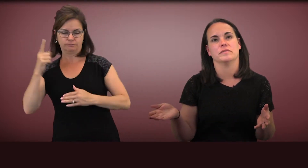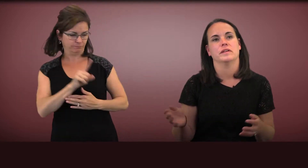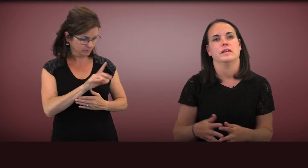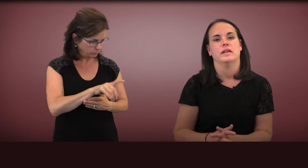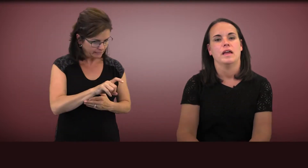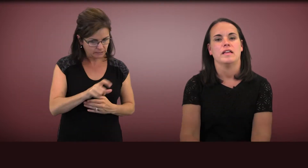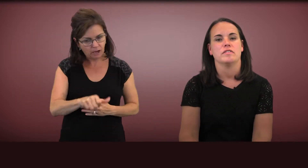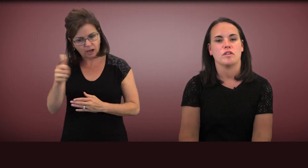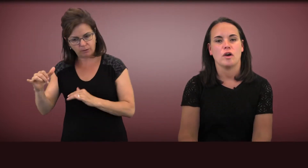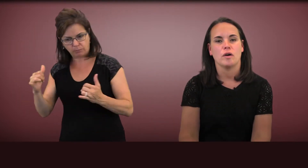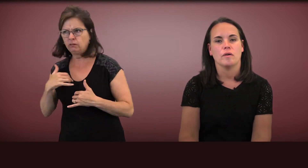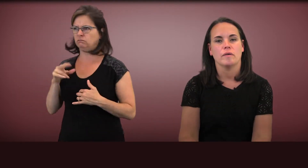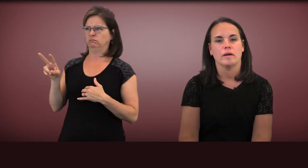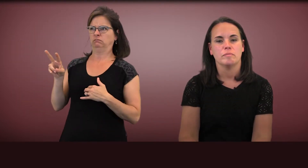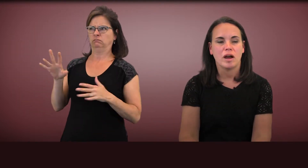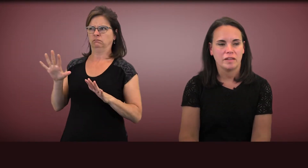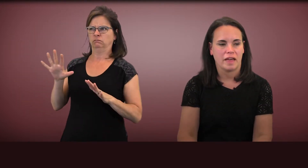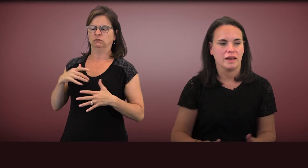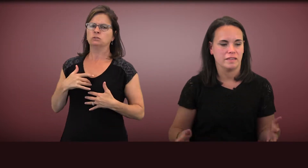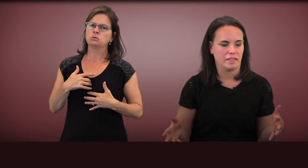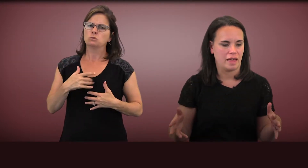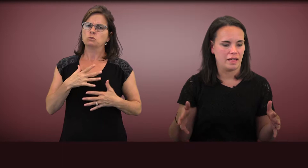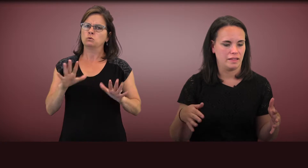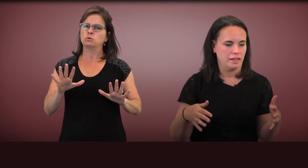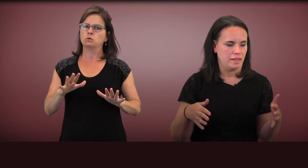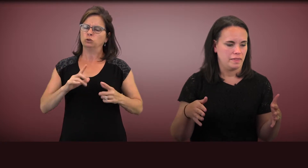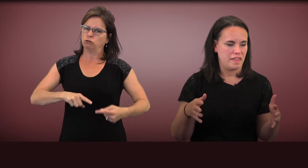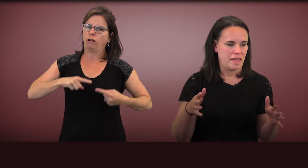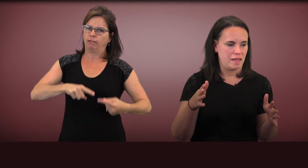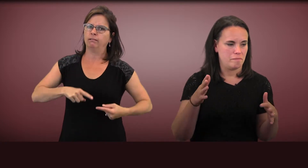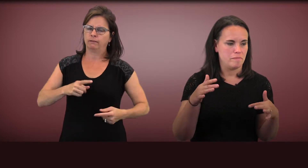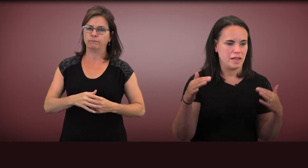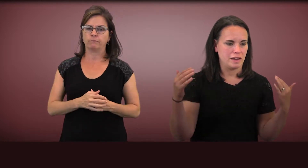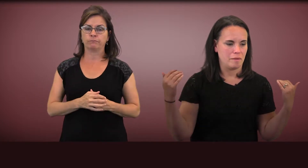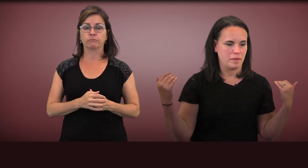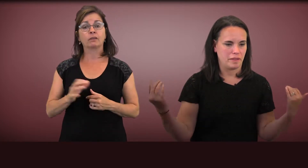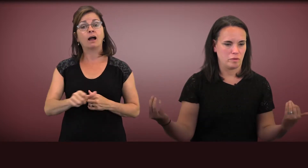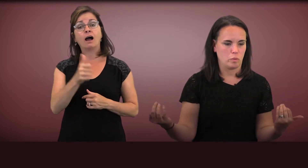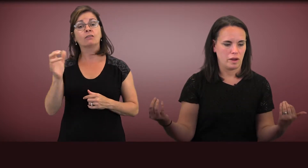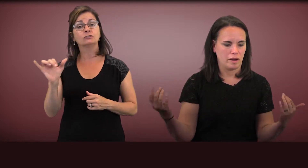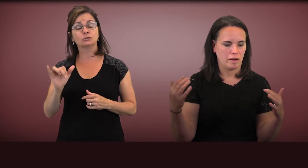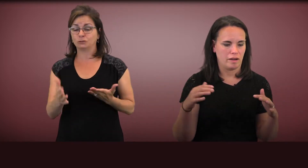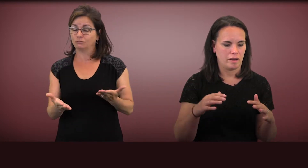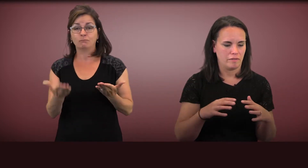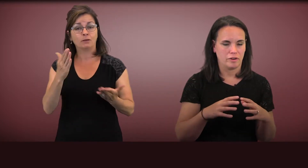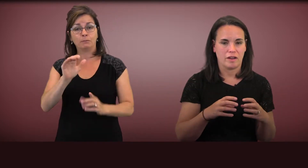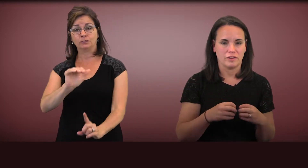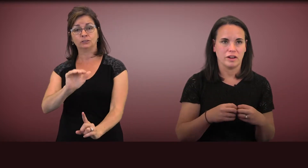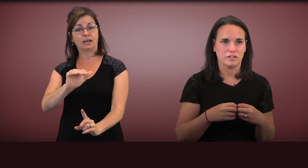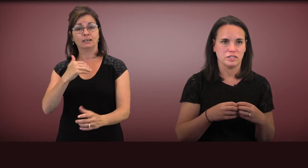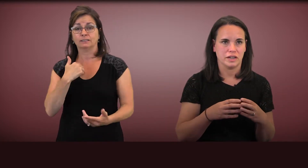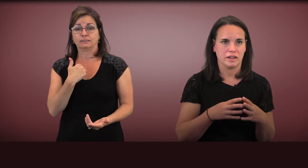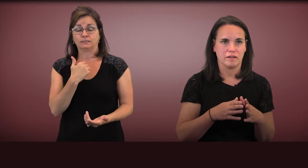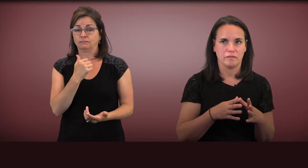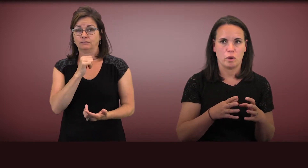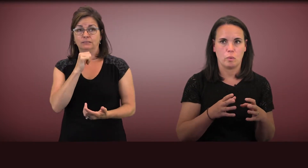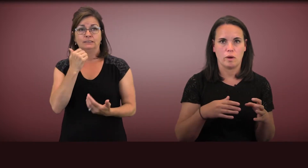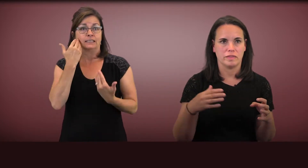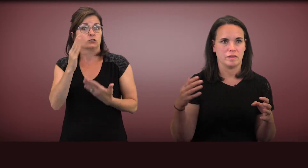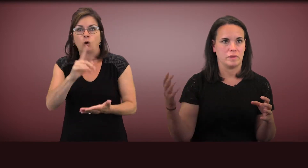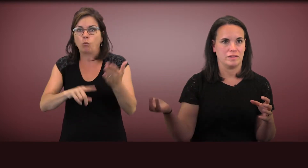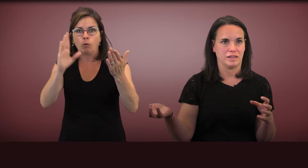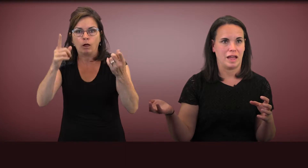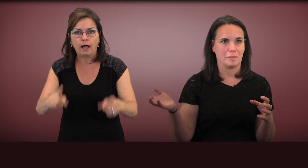them to do. And so part of that is that they may not be as aware of or have an understanding